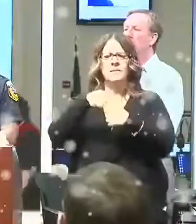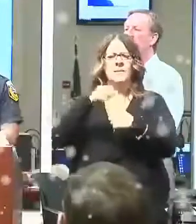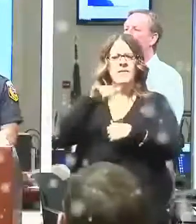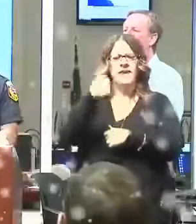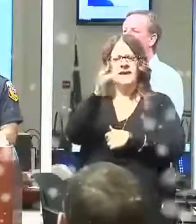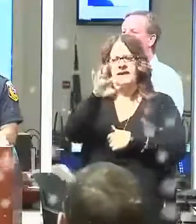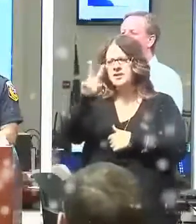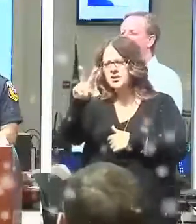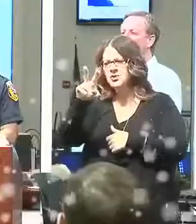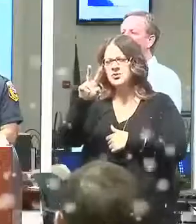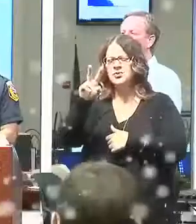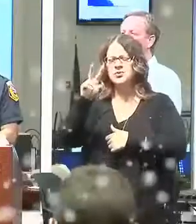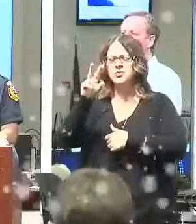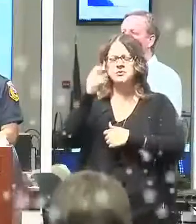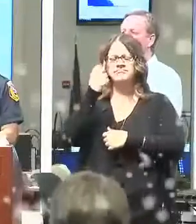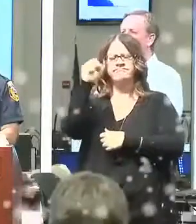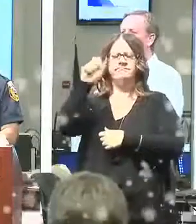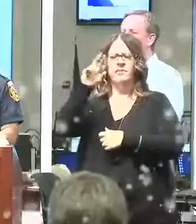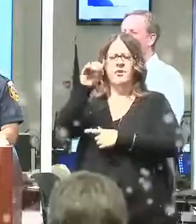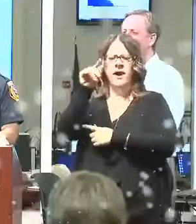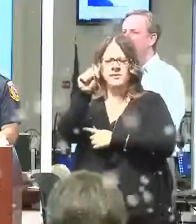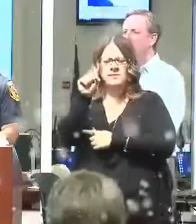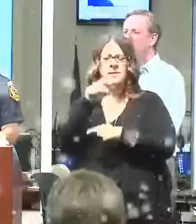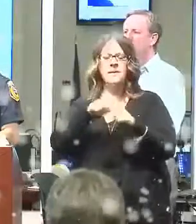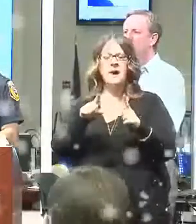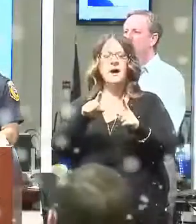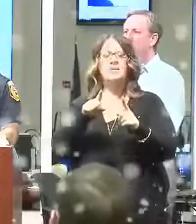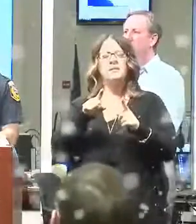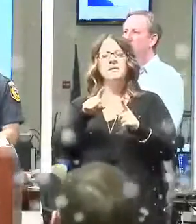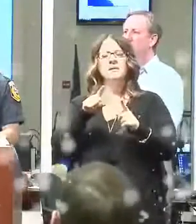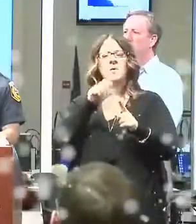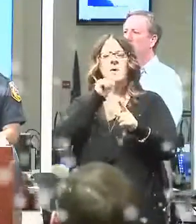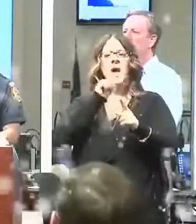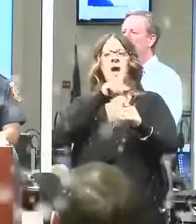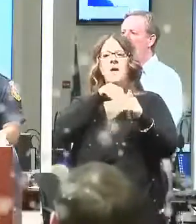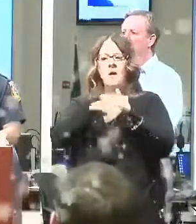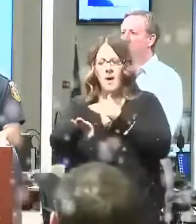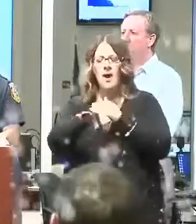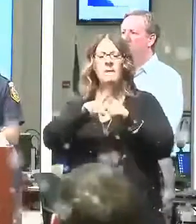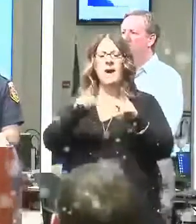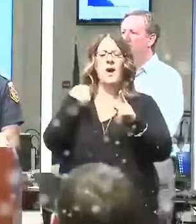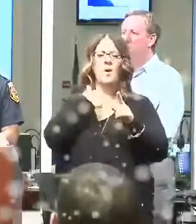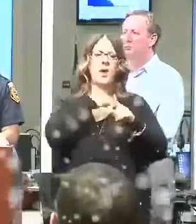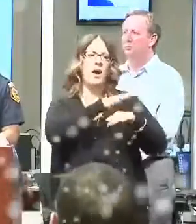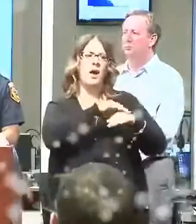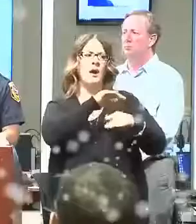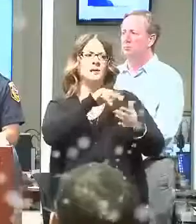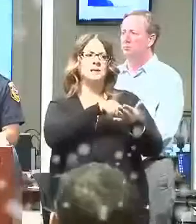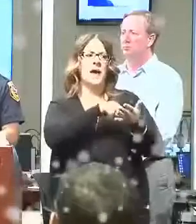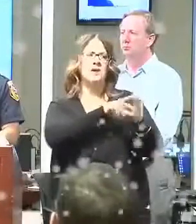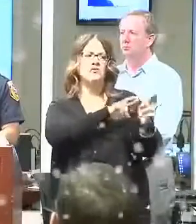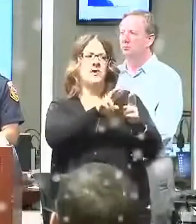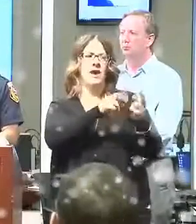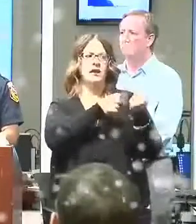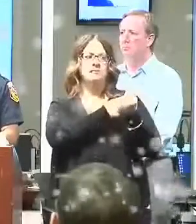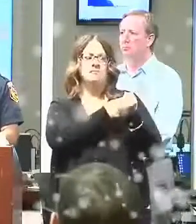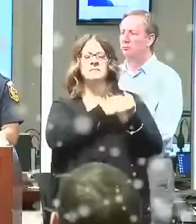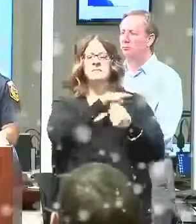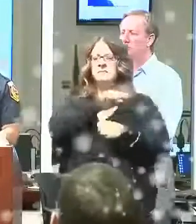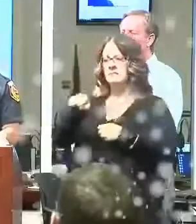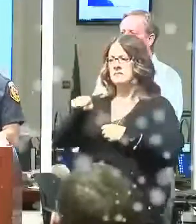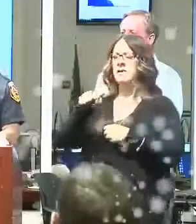So we did, in fact, put out a notification not to report in, but to be ready to go if needed, to all 23,000 soldiers and